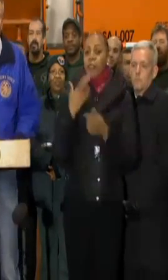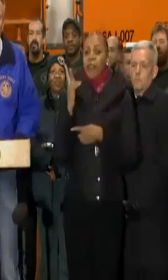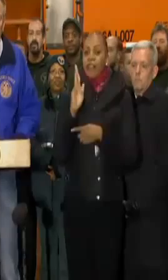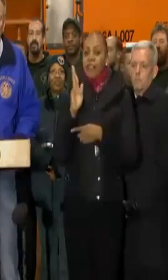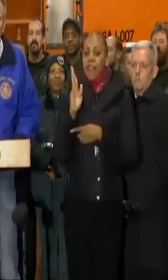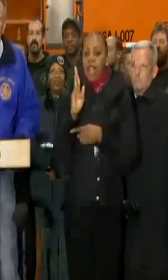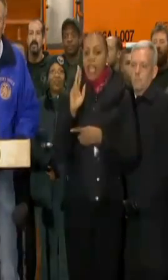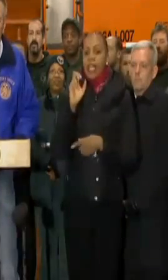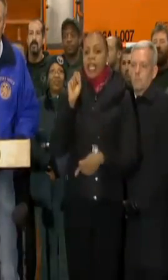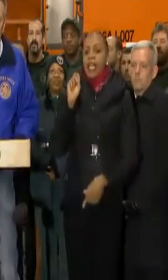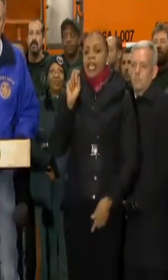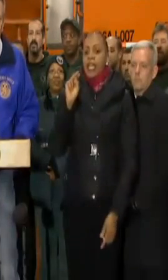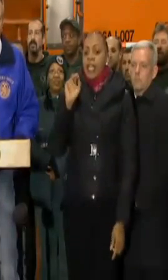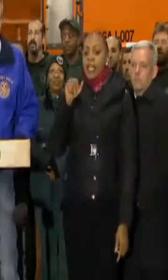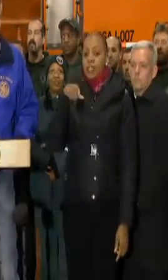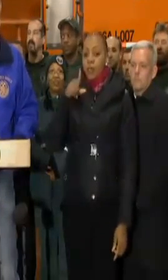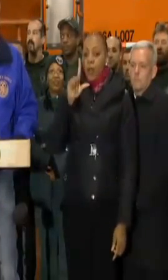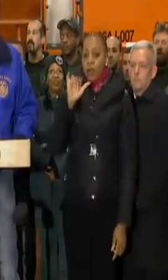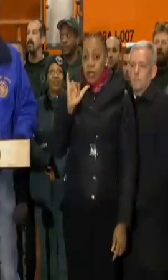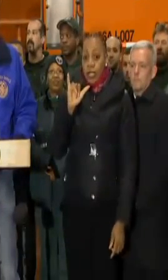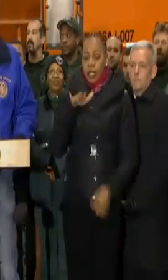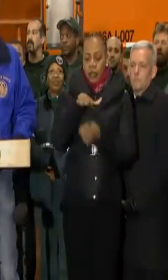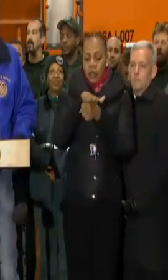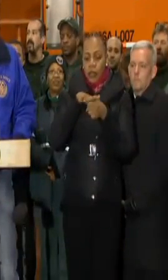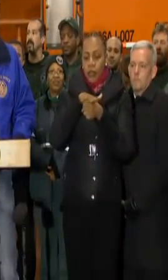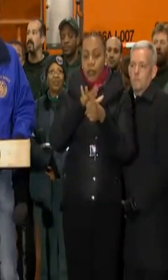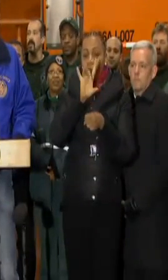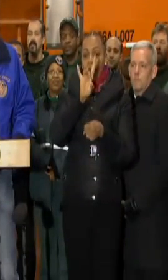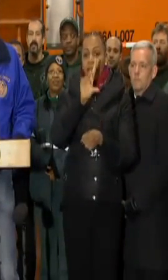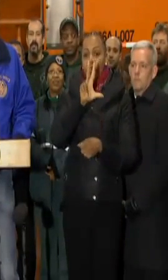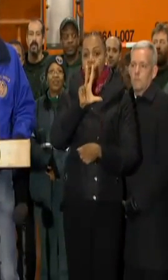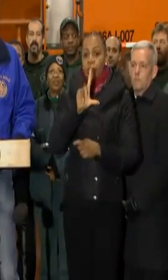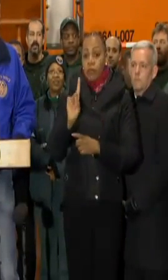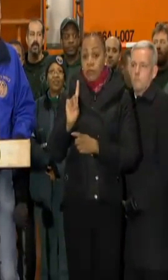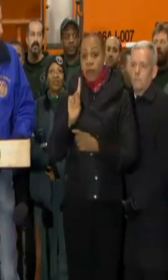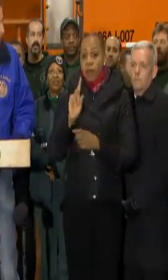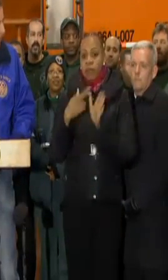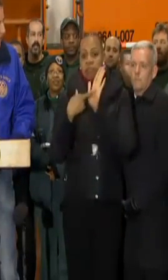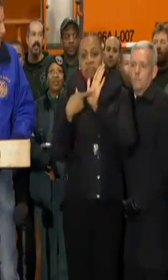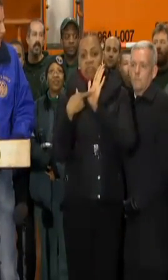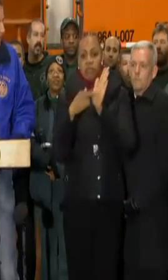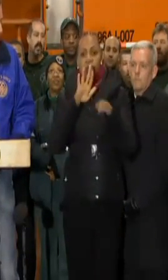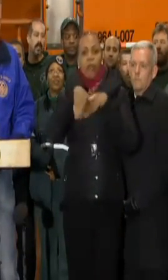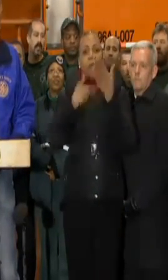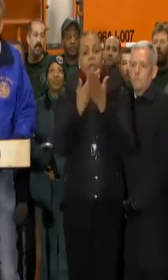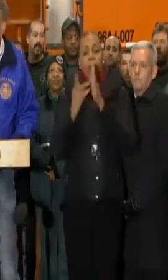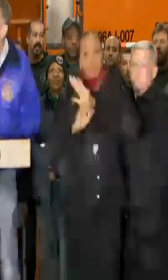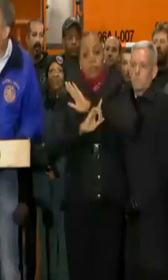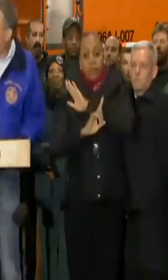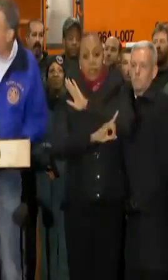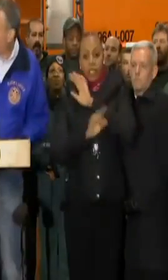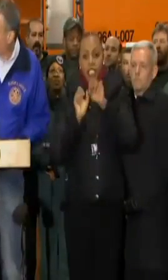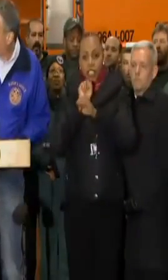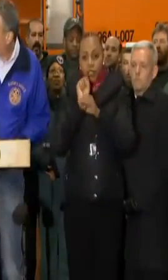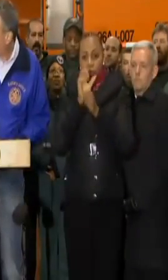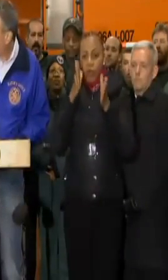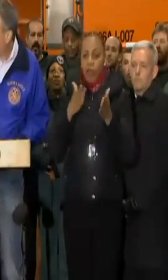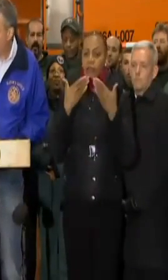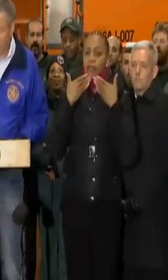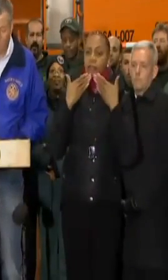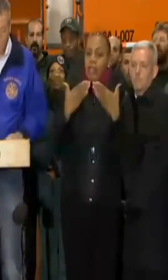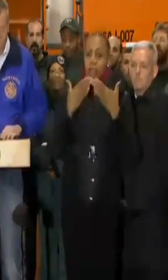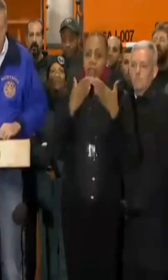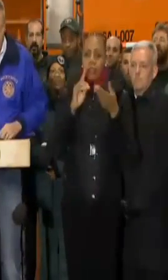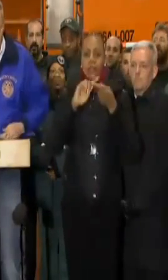Nespoli of Local 831, representing all the sanitation workers of this city. I want to thank him for his friendship and